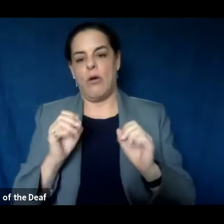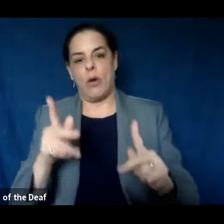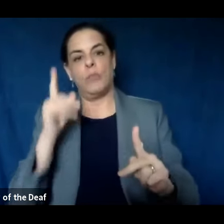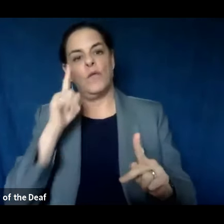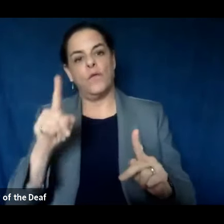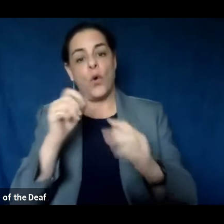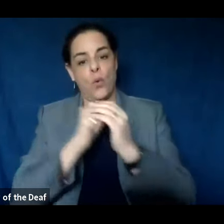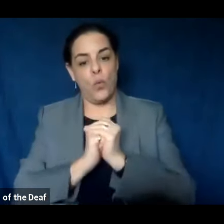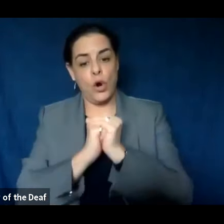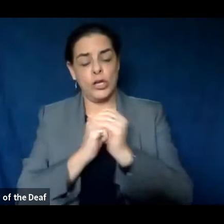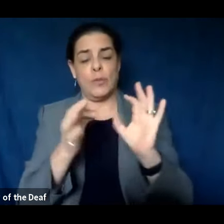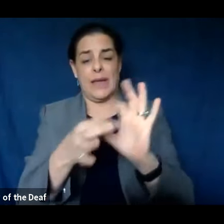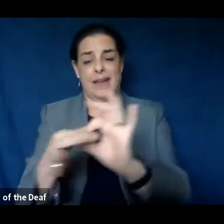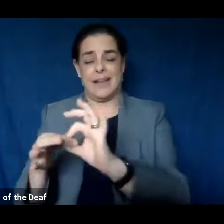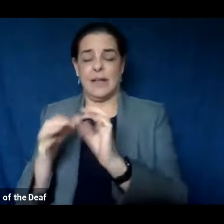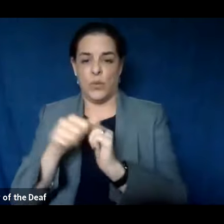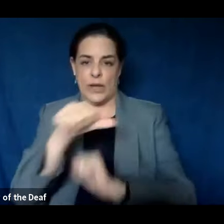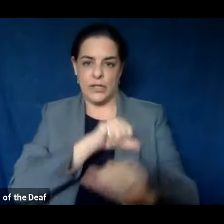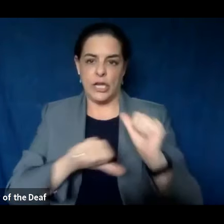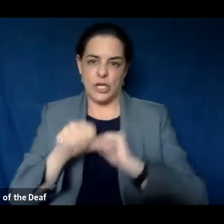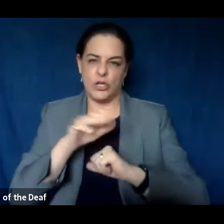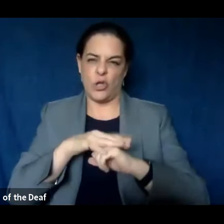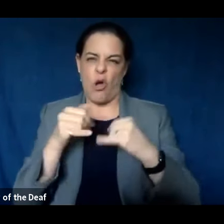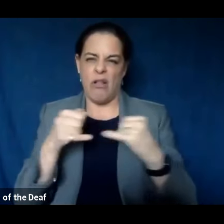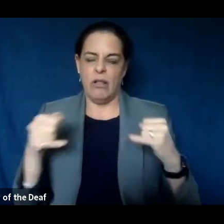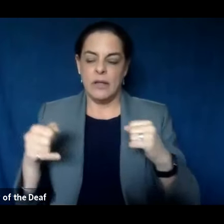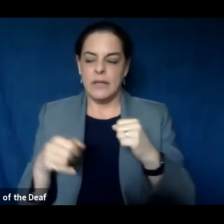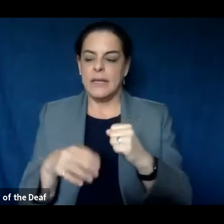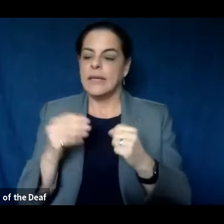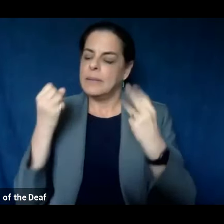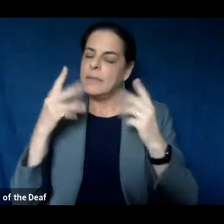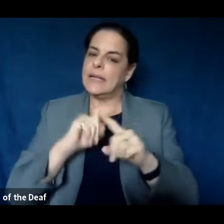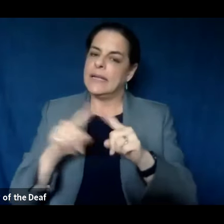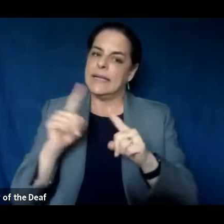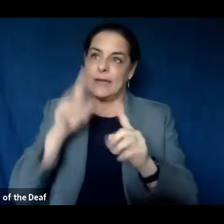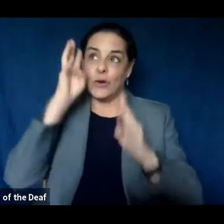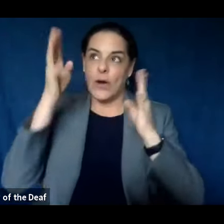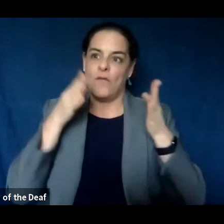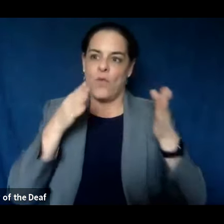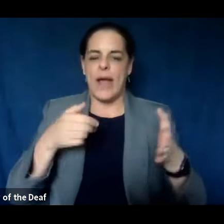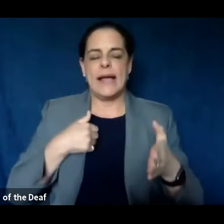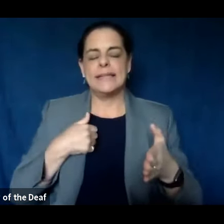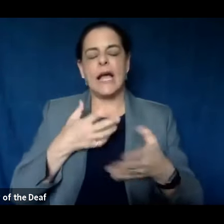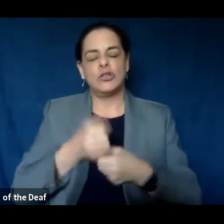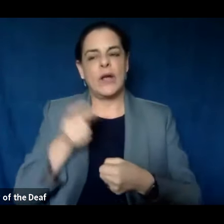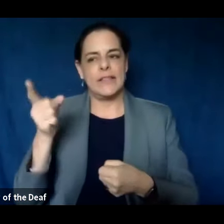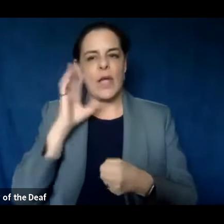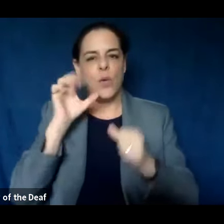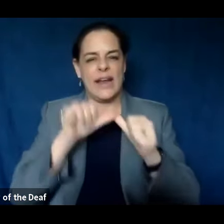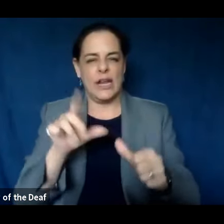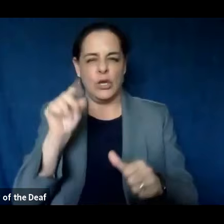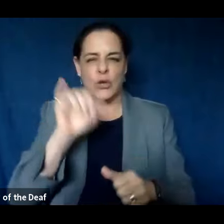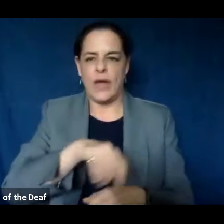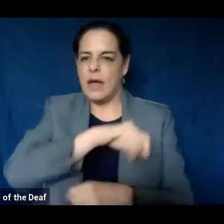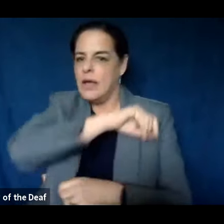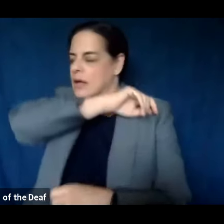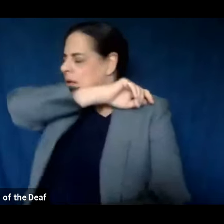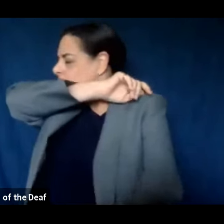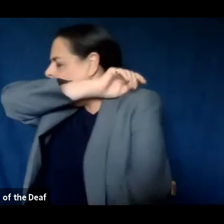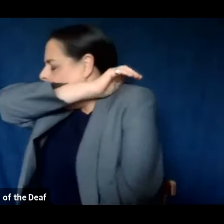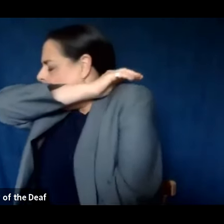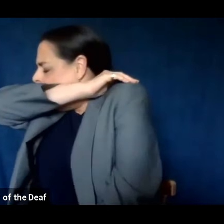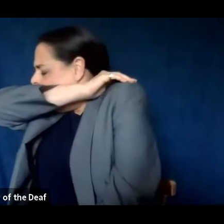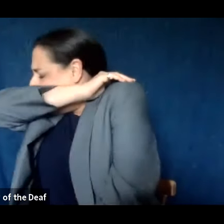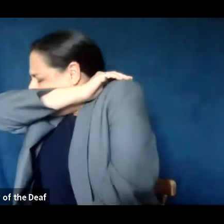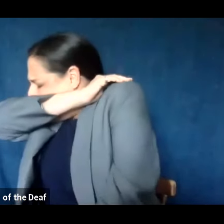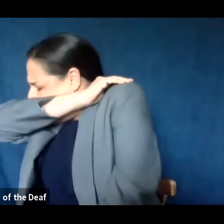connecting with each other virtually and in lots of creative ways. So I trust they'll continue to do that. From the Compass, your